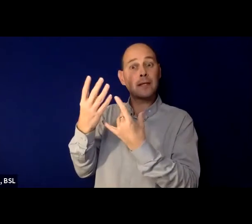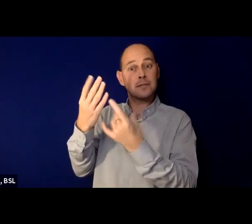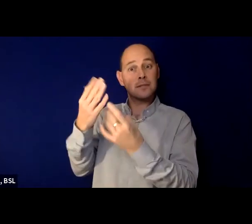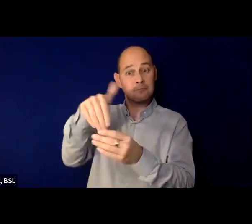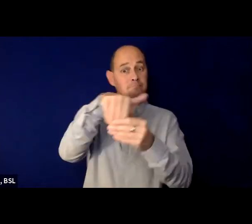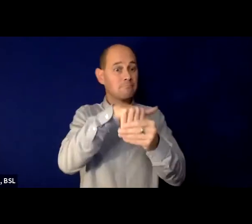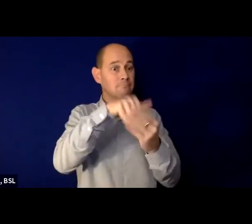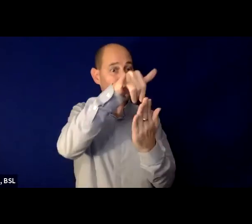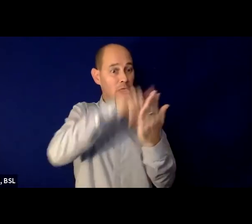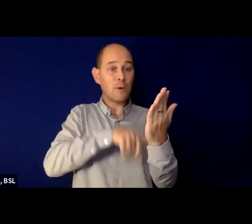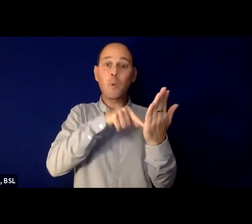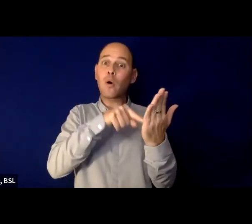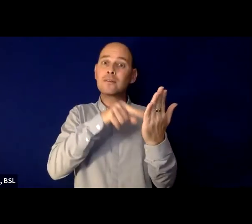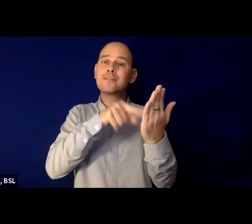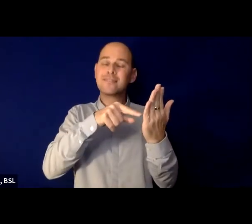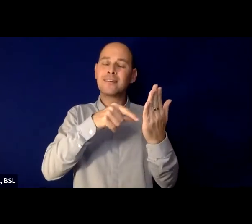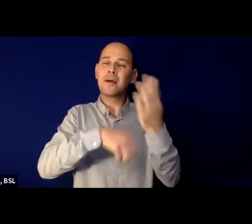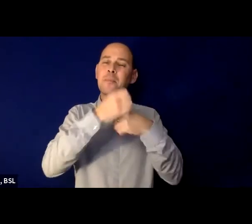we finalized the report.